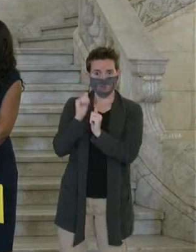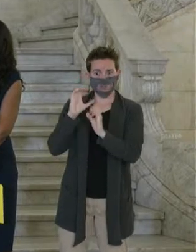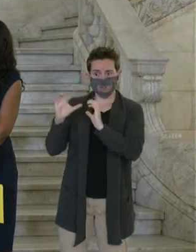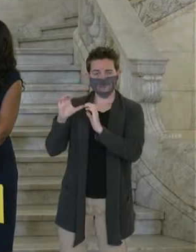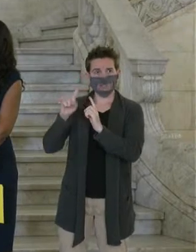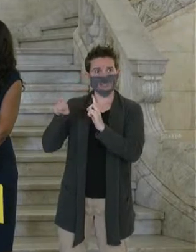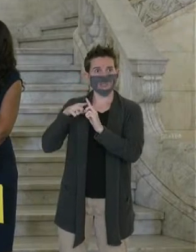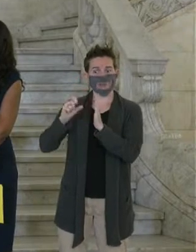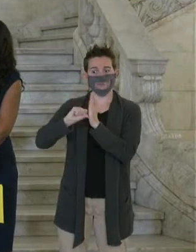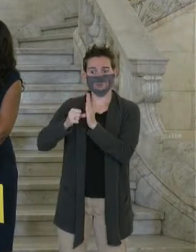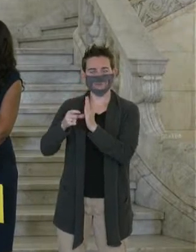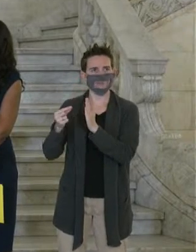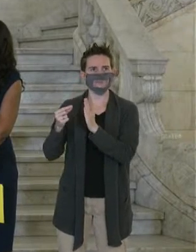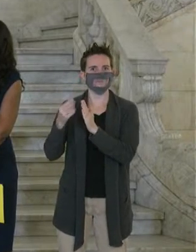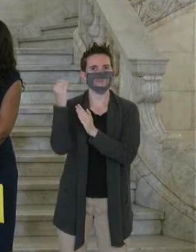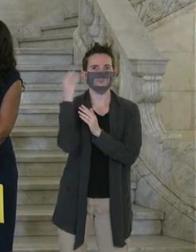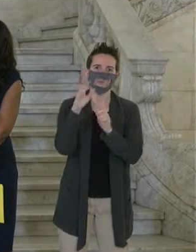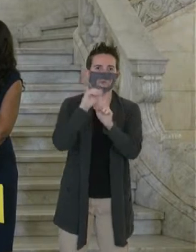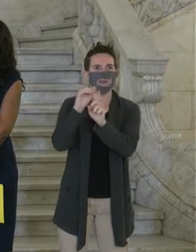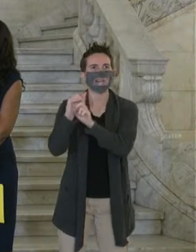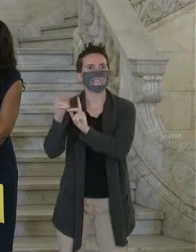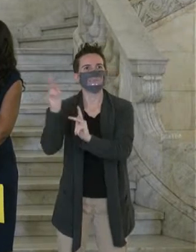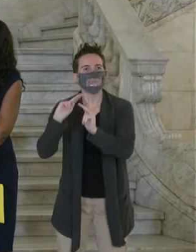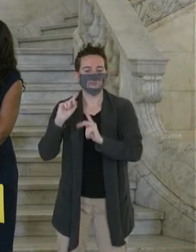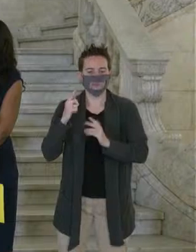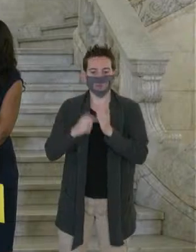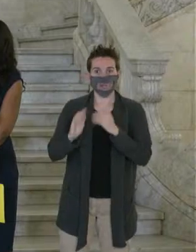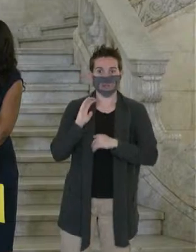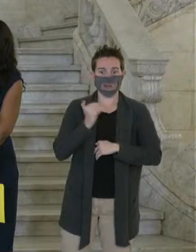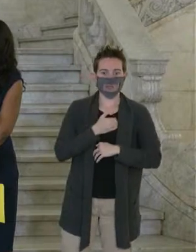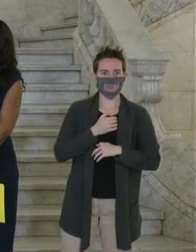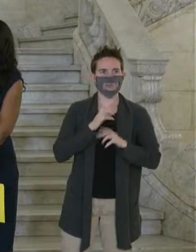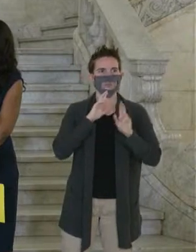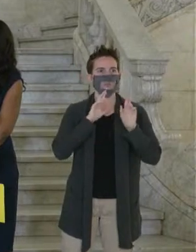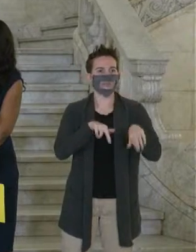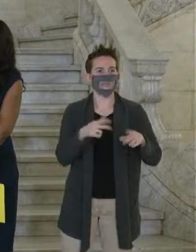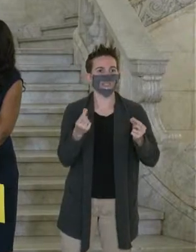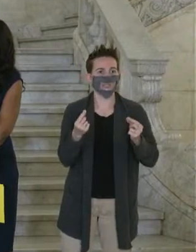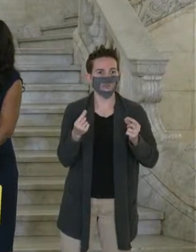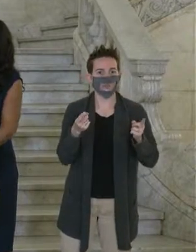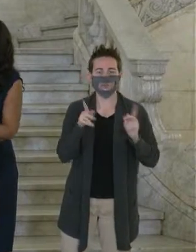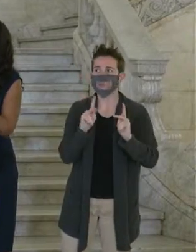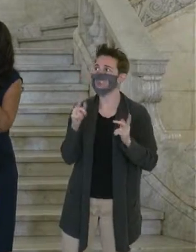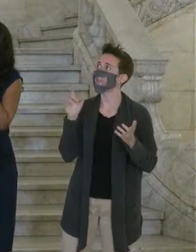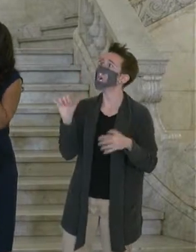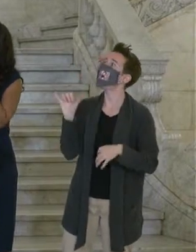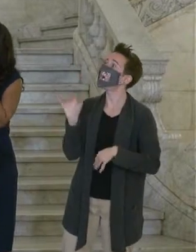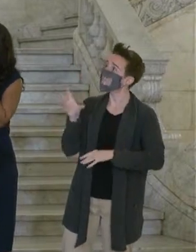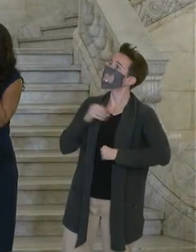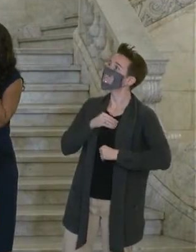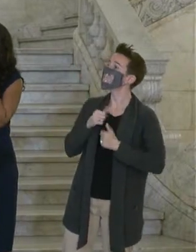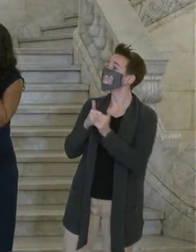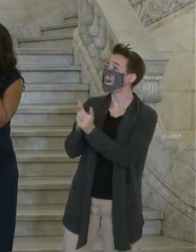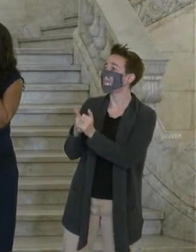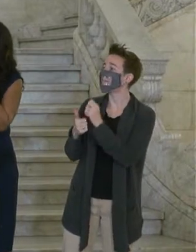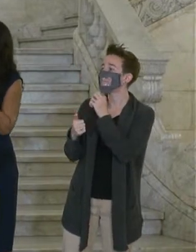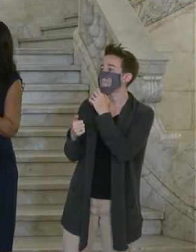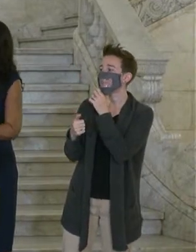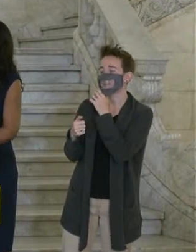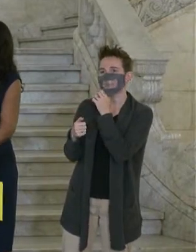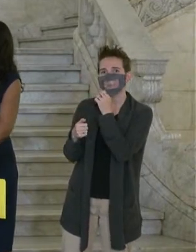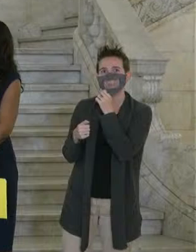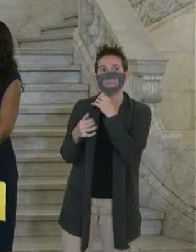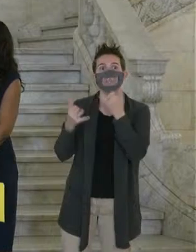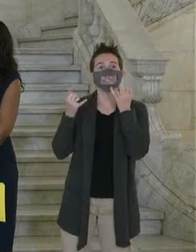were reminding people what our recommendations and protocols were, and they just did it. And now moving forward, watching the